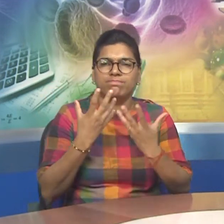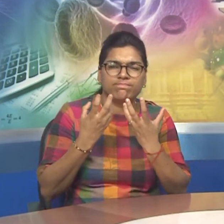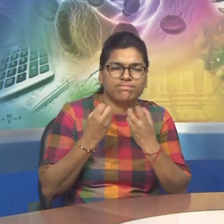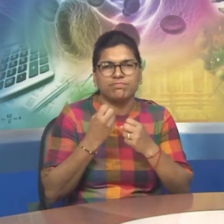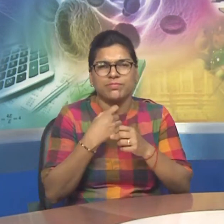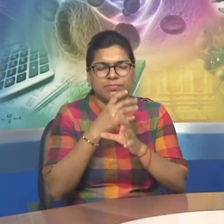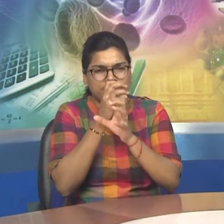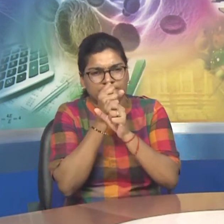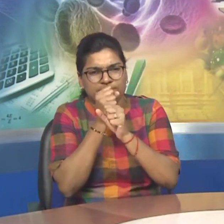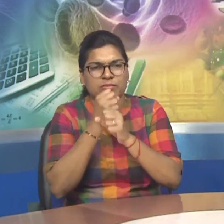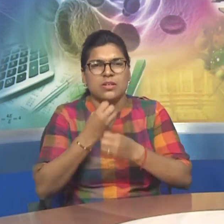intolerant,